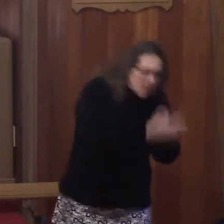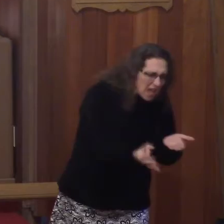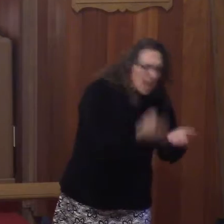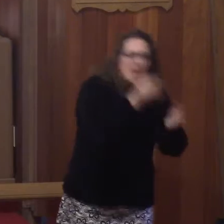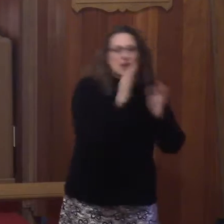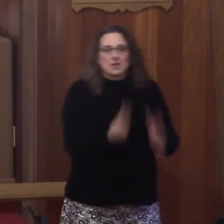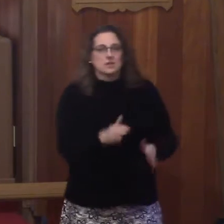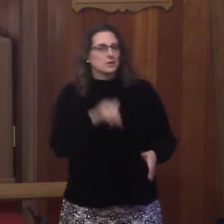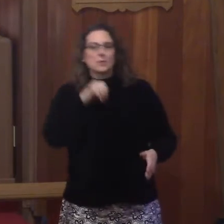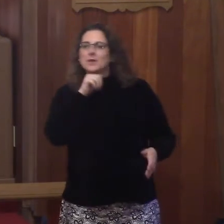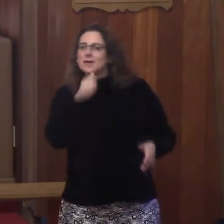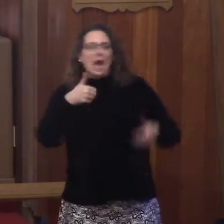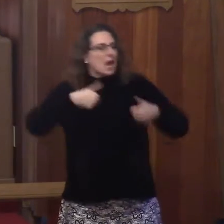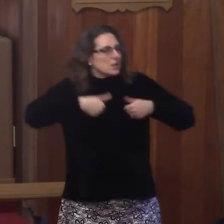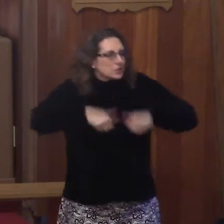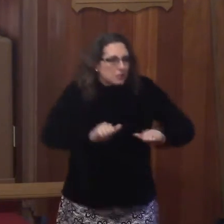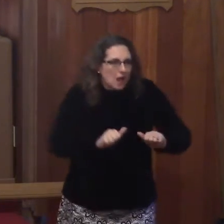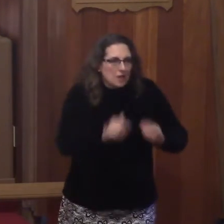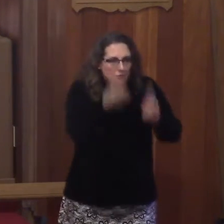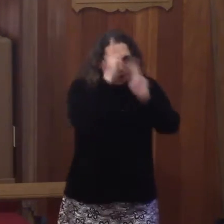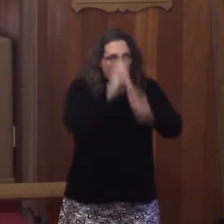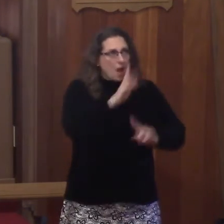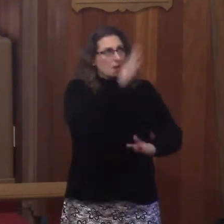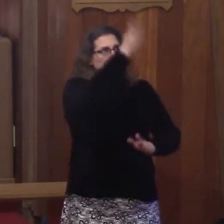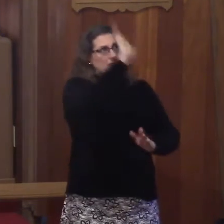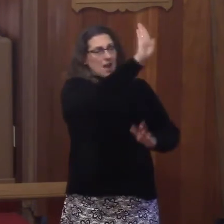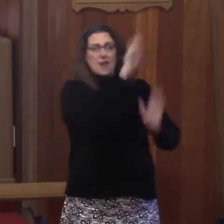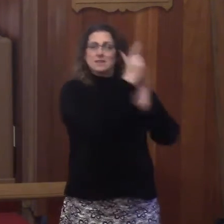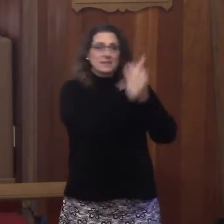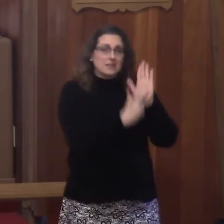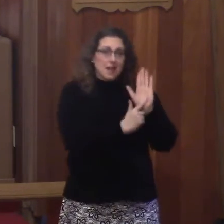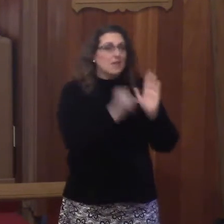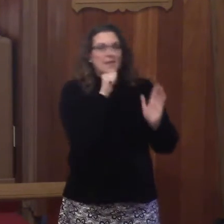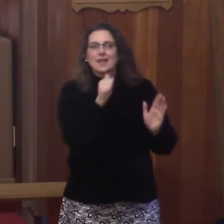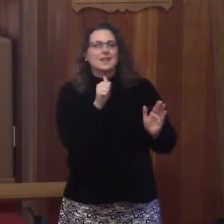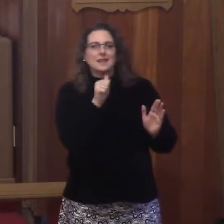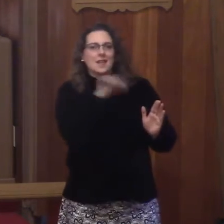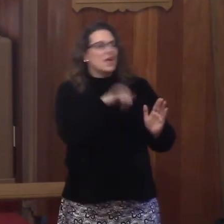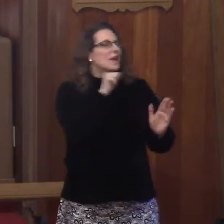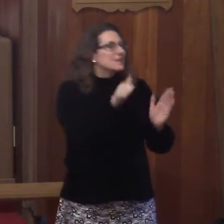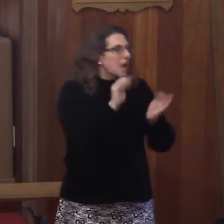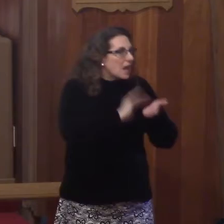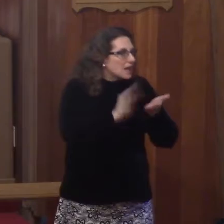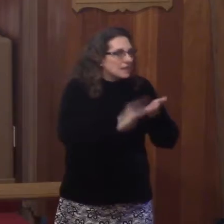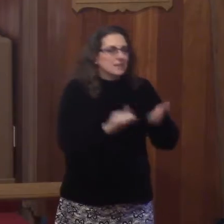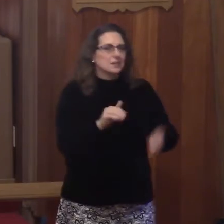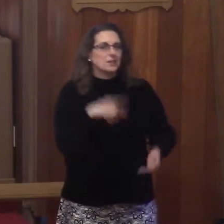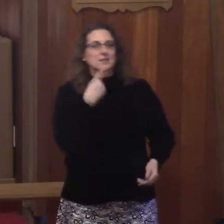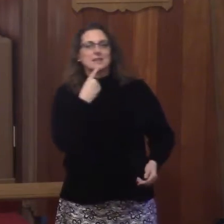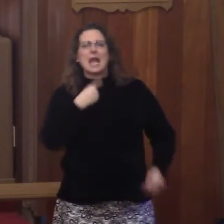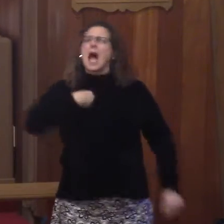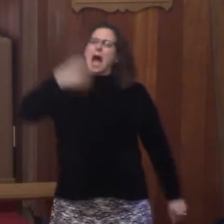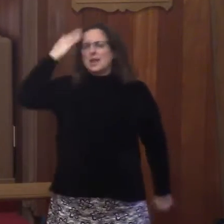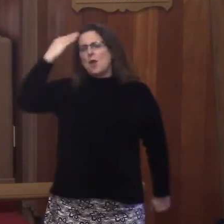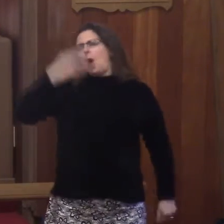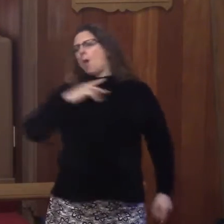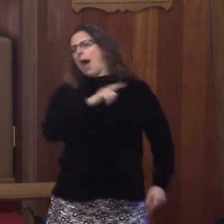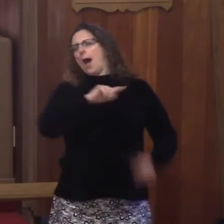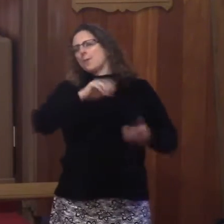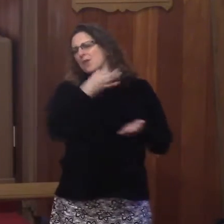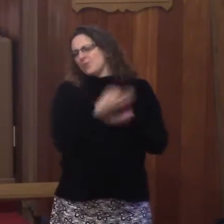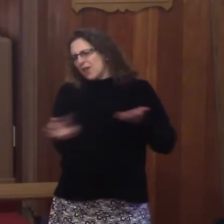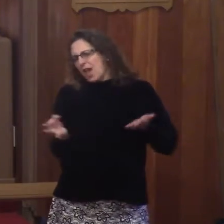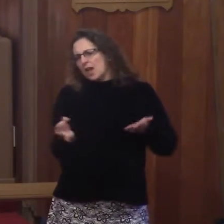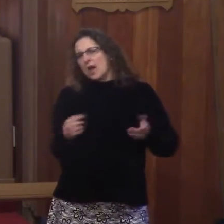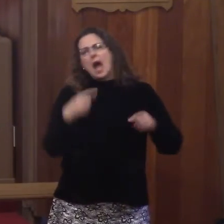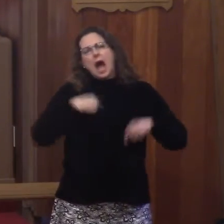don't even try to keep the law of God. And that's not an excuse to say, I'm a failure, I know I'm going to fail, so I have